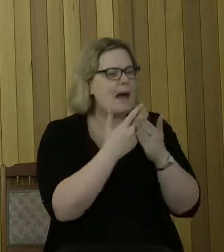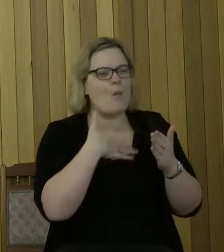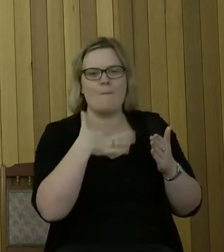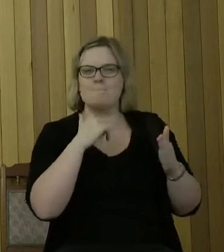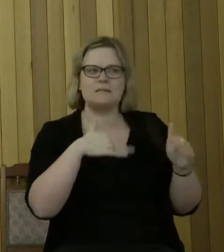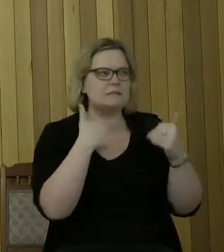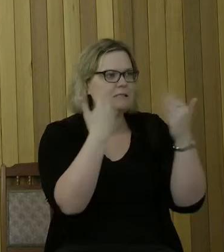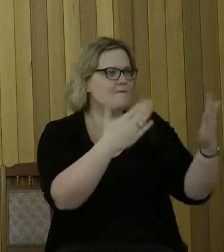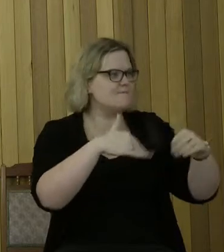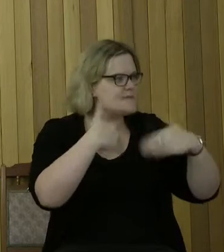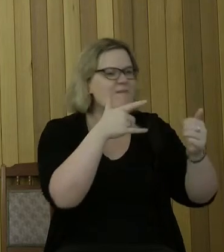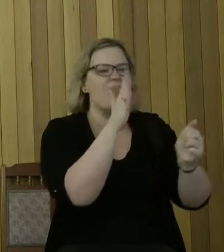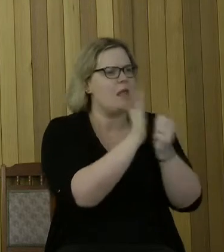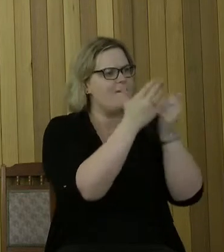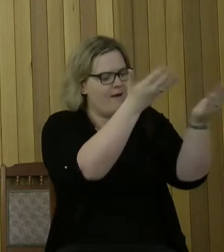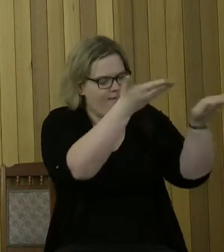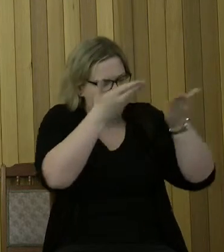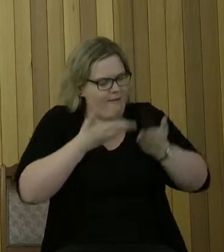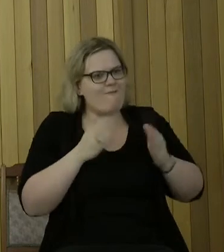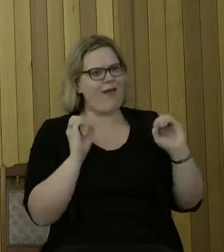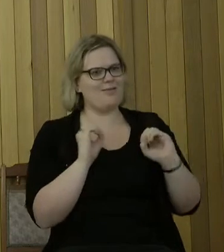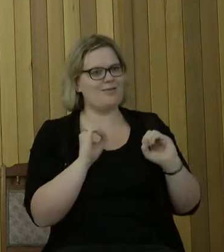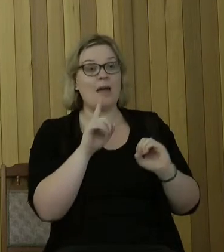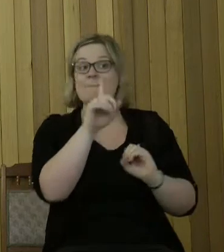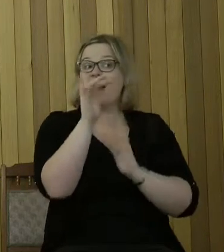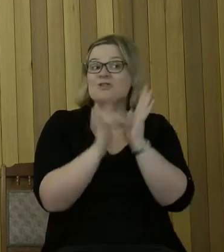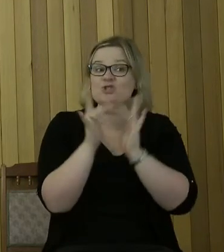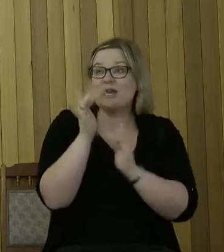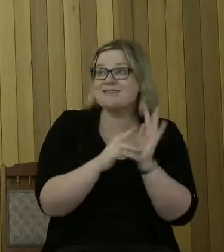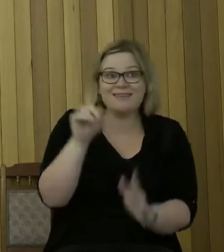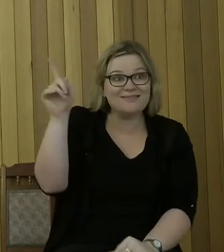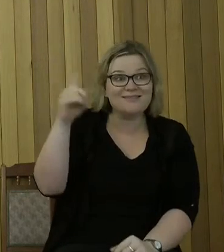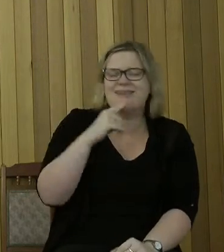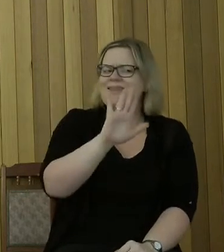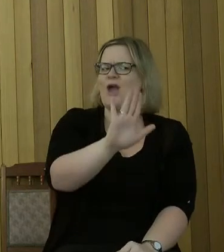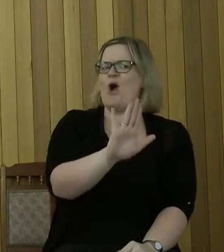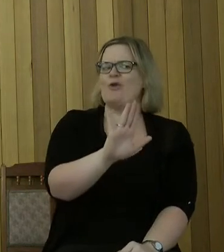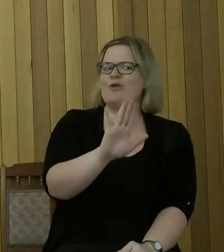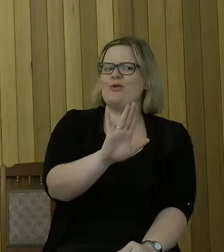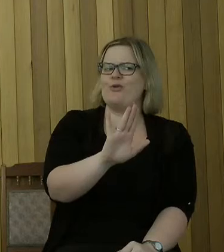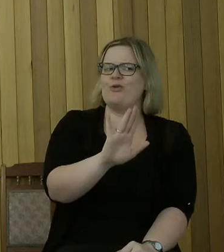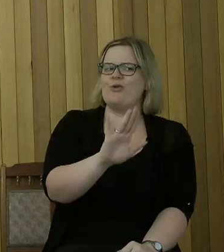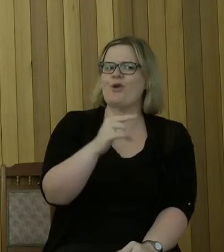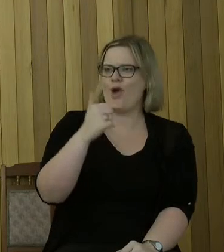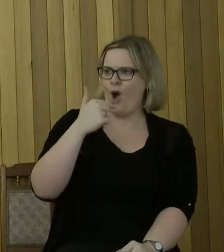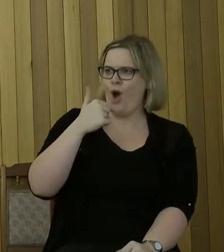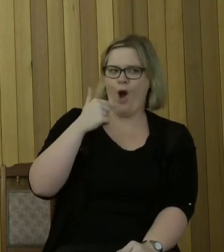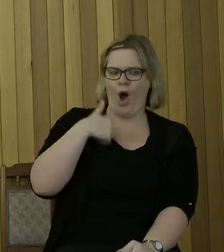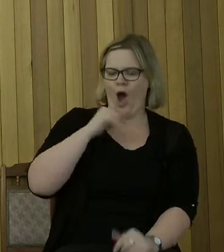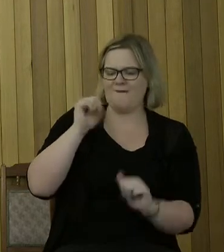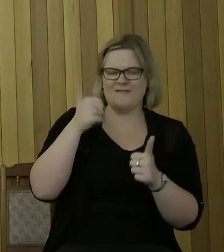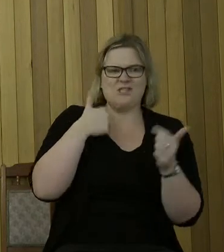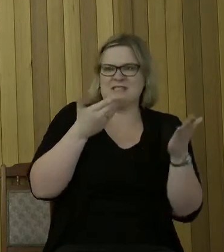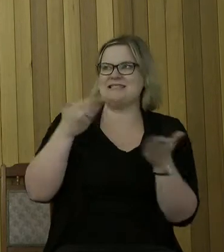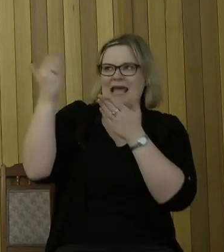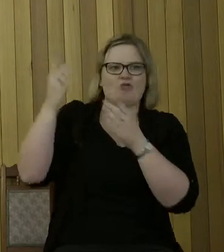give. But they never give anything back in return. But Jesus Christ says, hey, I am a sacrifice.